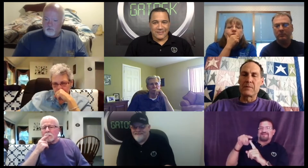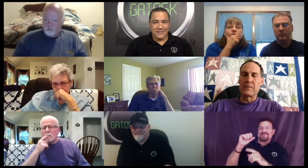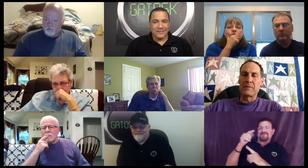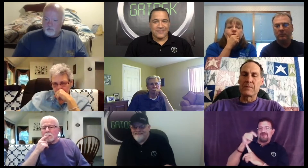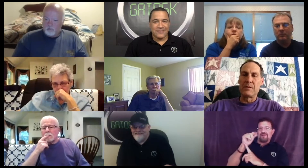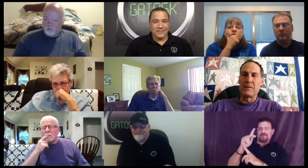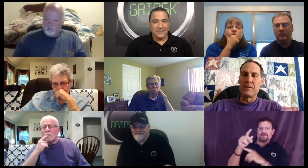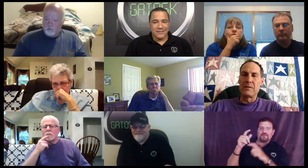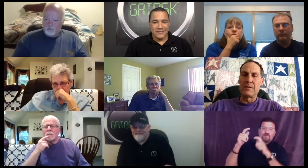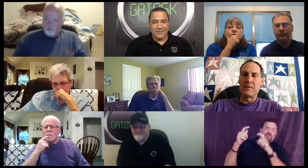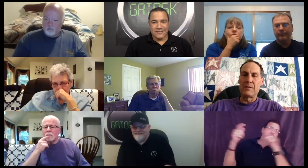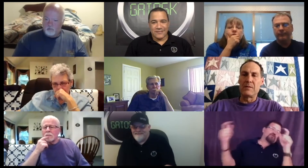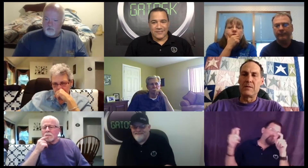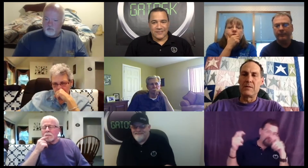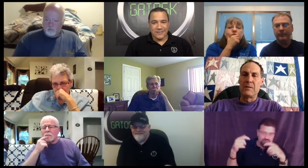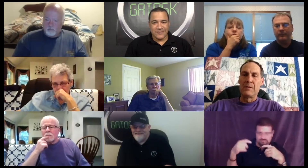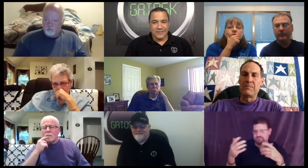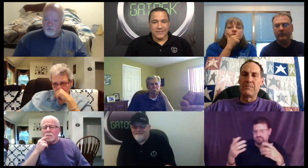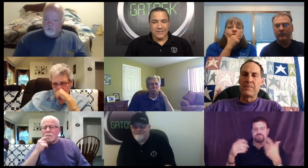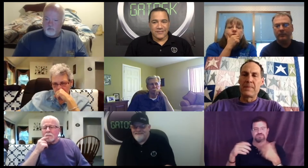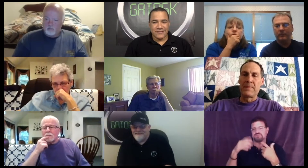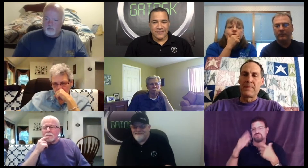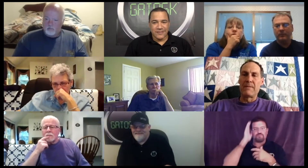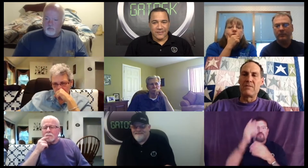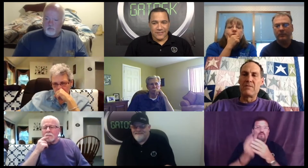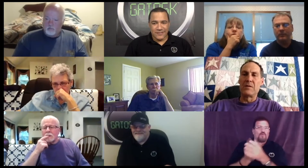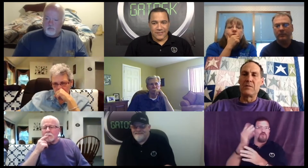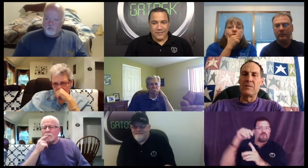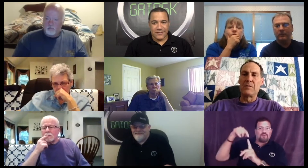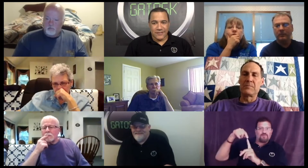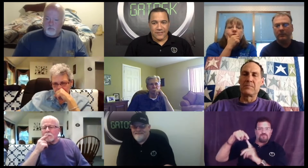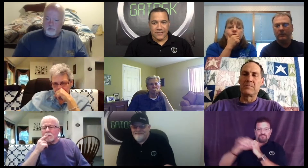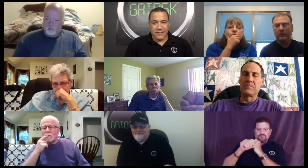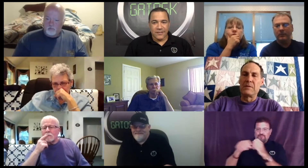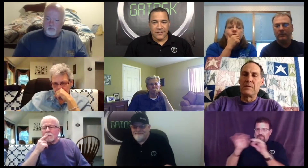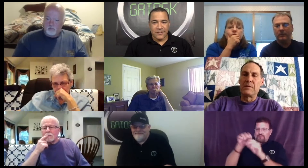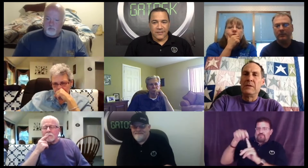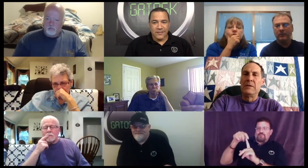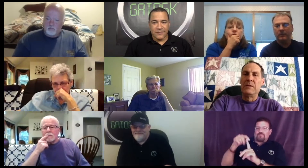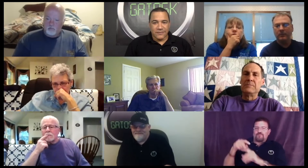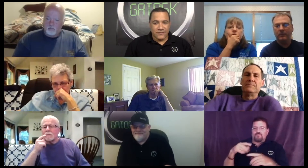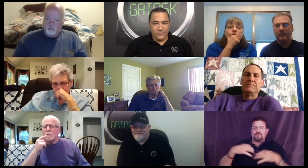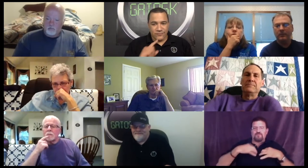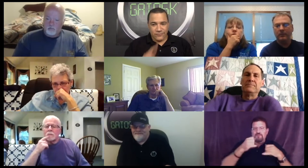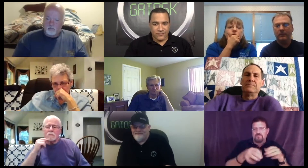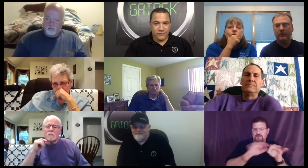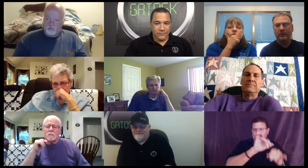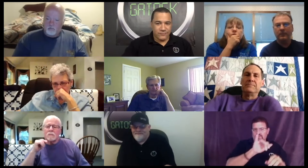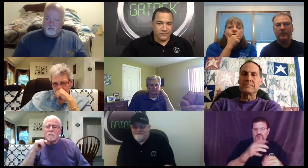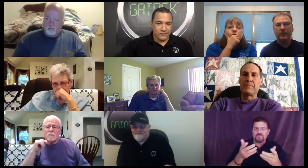are part of it, but mainly it's the advertising, and that's going to grow. It's going to expand. We need to focus. T-shirts